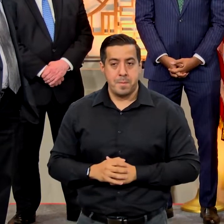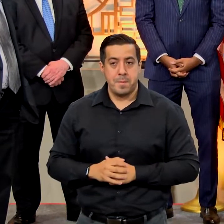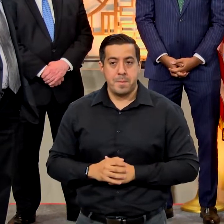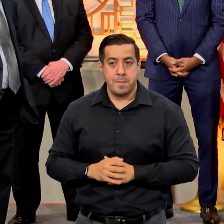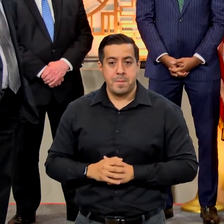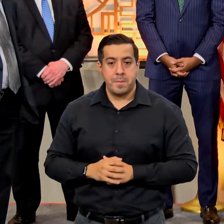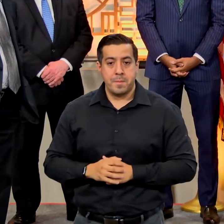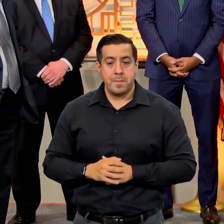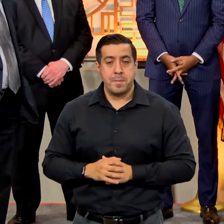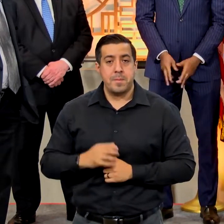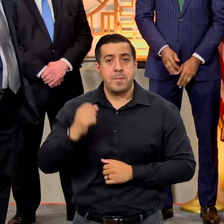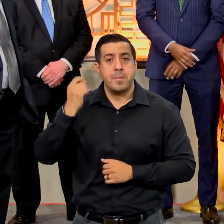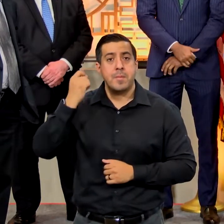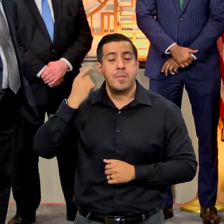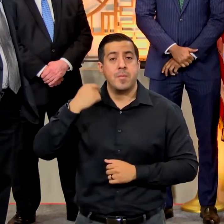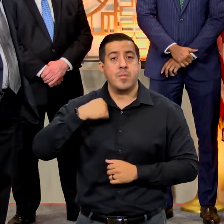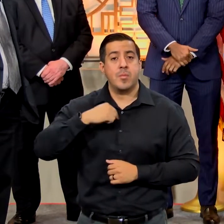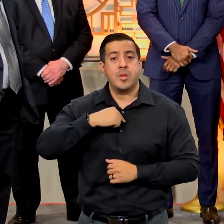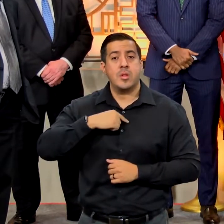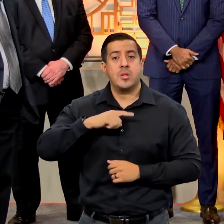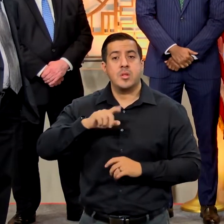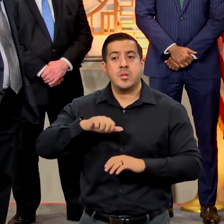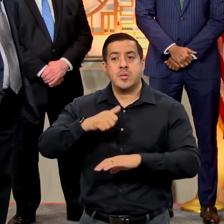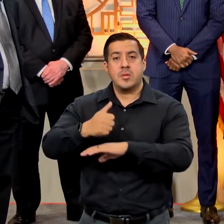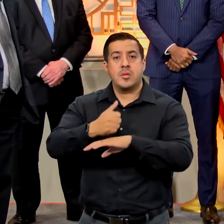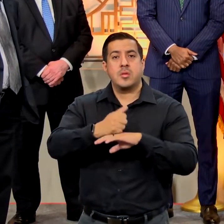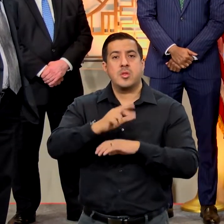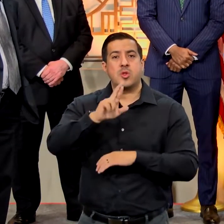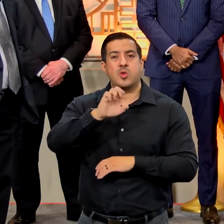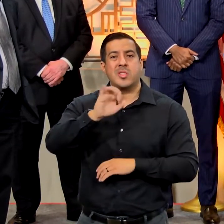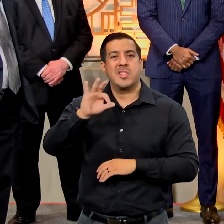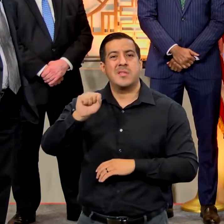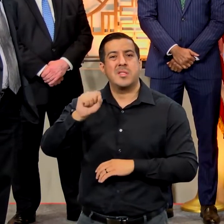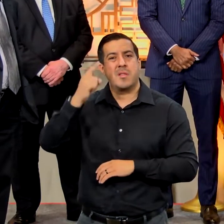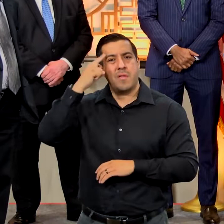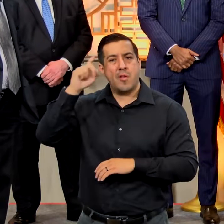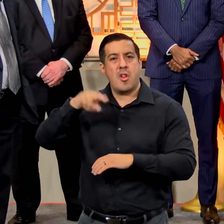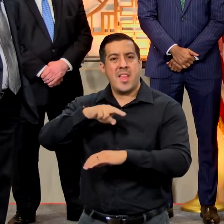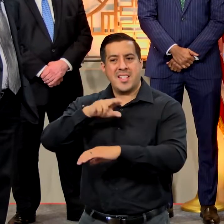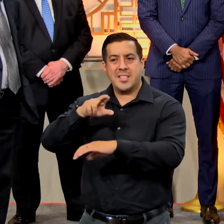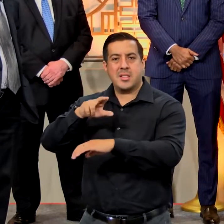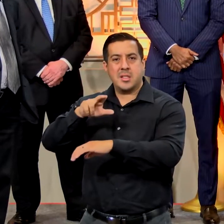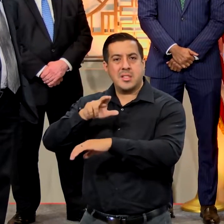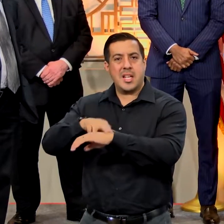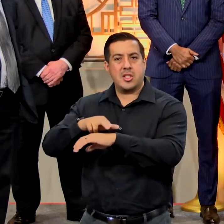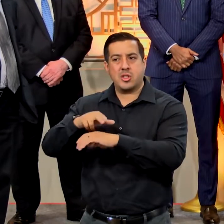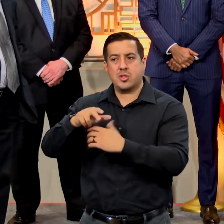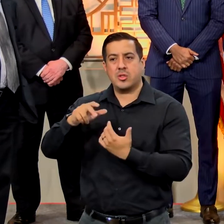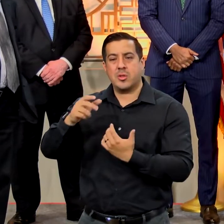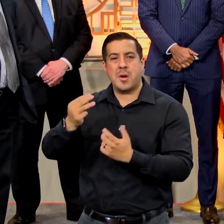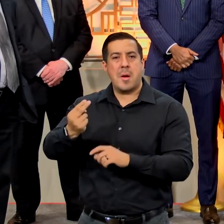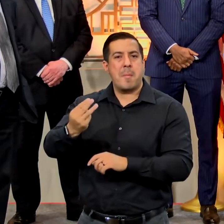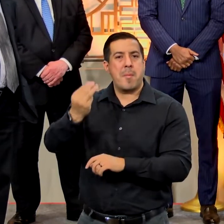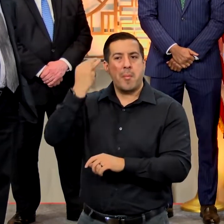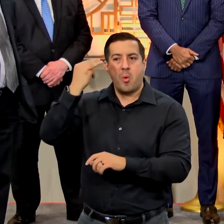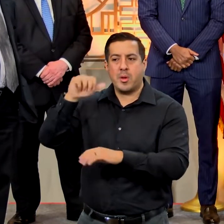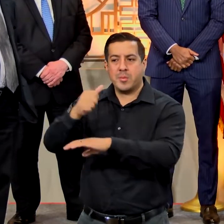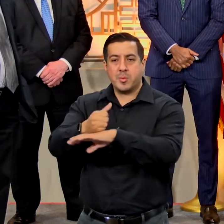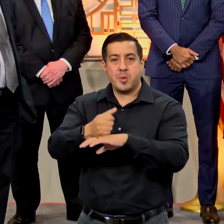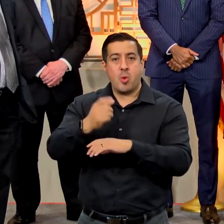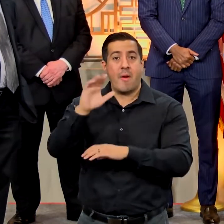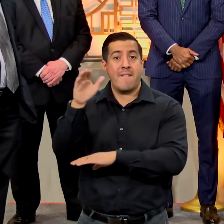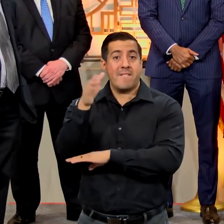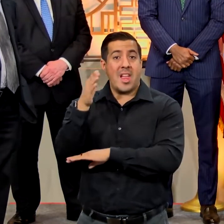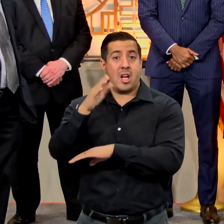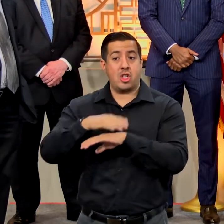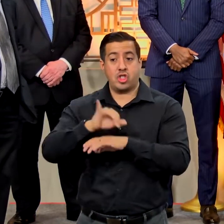We put wreaths at the National Memorial Cemetery. we hold flags up on the 4th